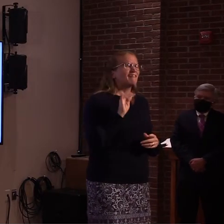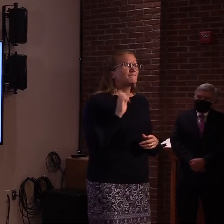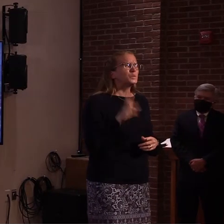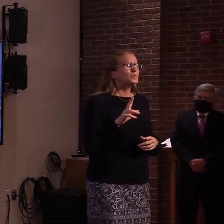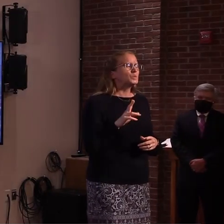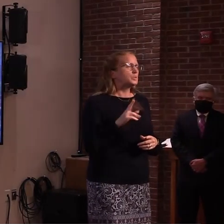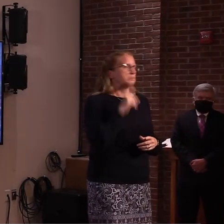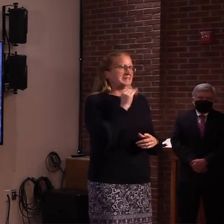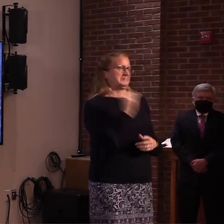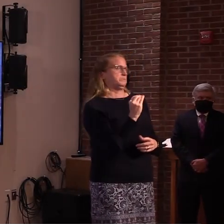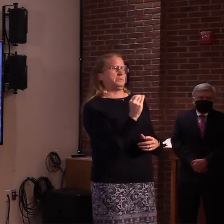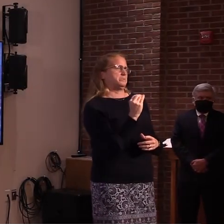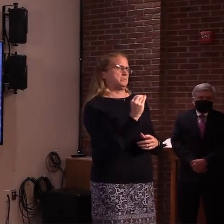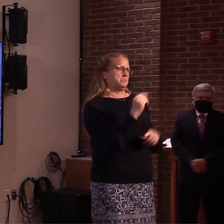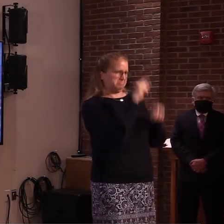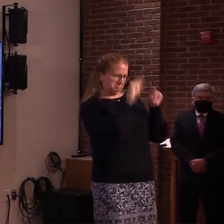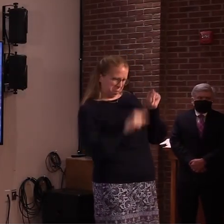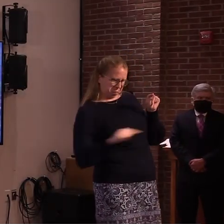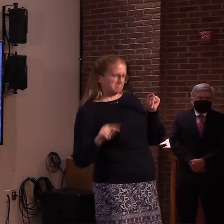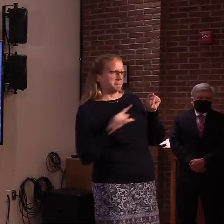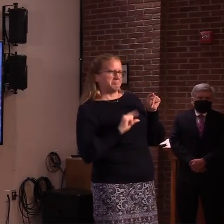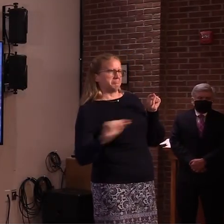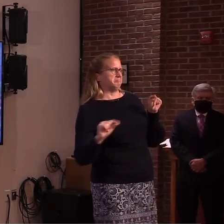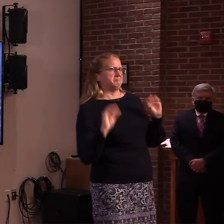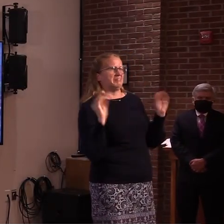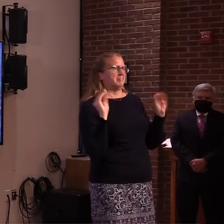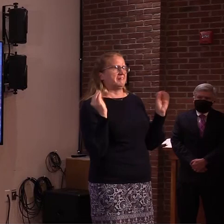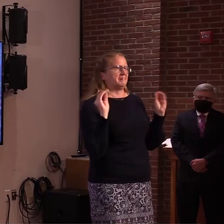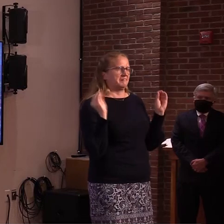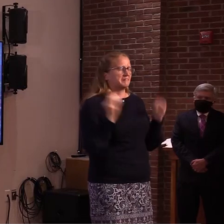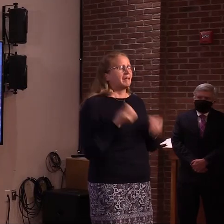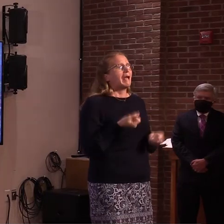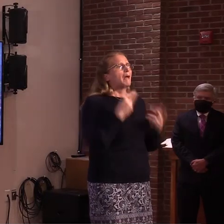To get down to the specifics of